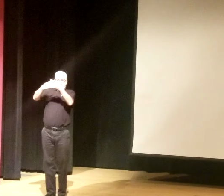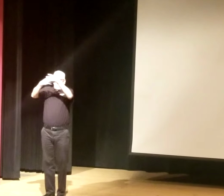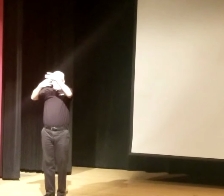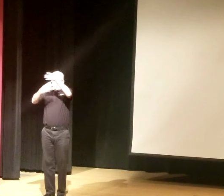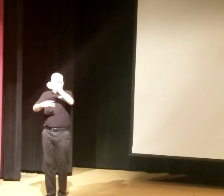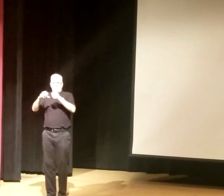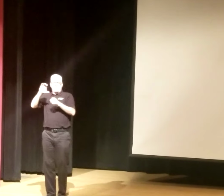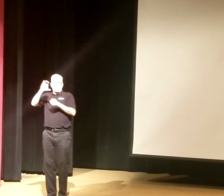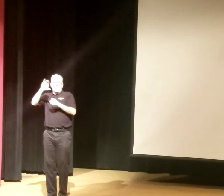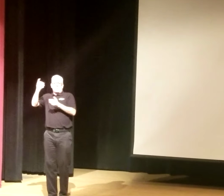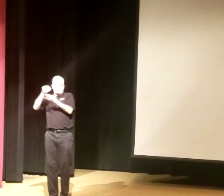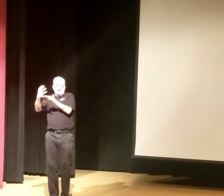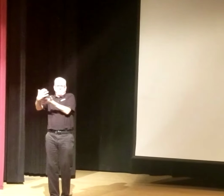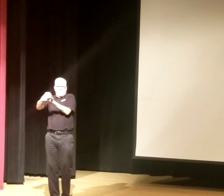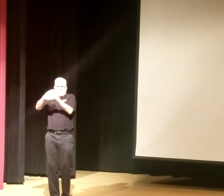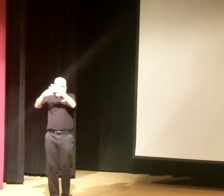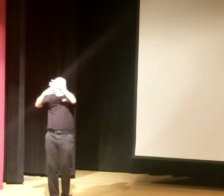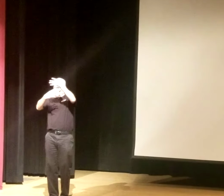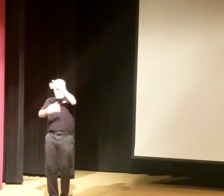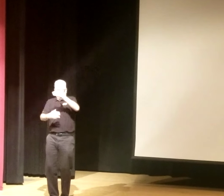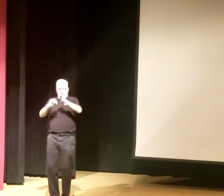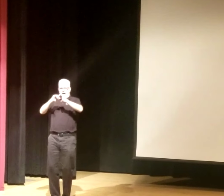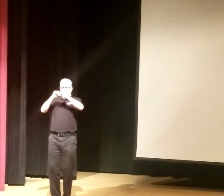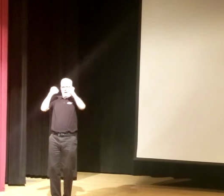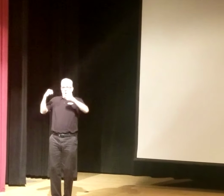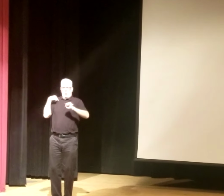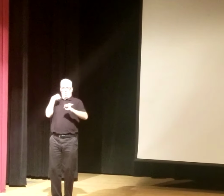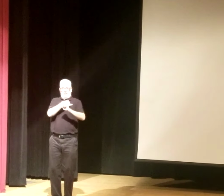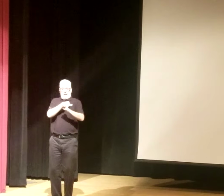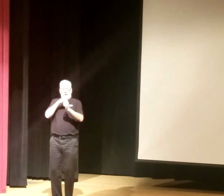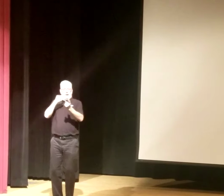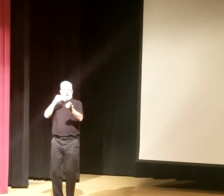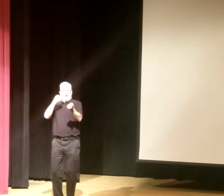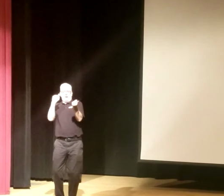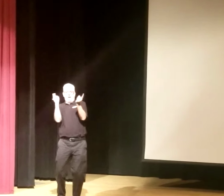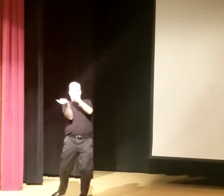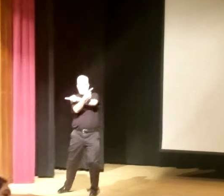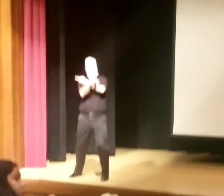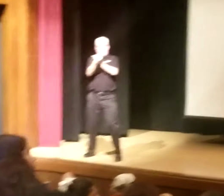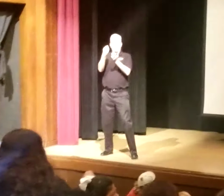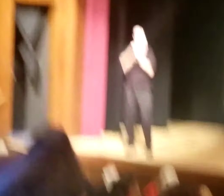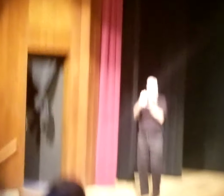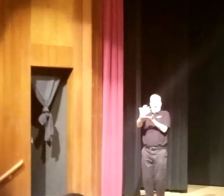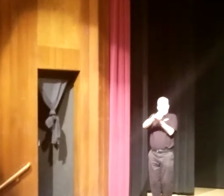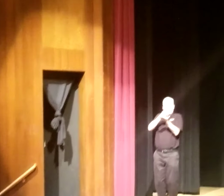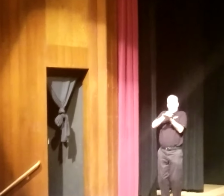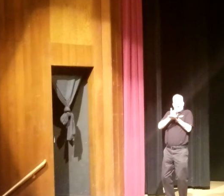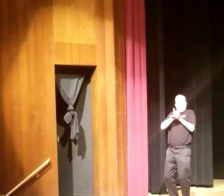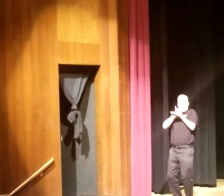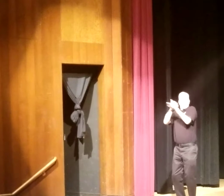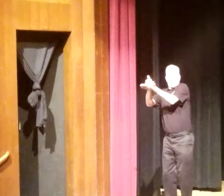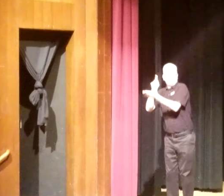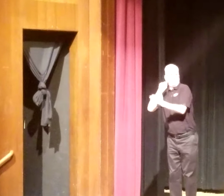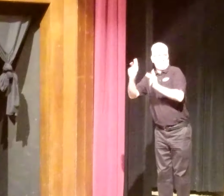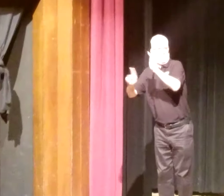so as far, you listed all the finances and money that the businesses are profiting off of. How can we turn that and have that